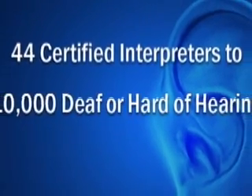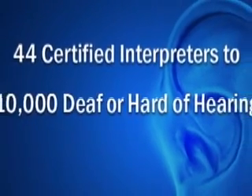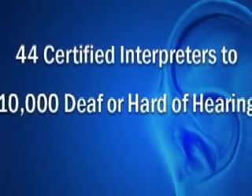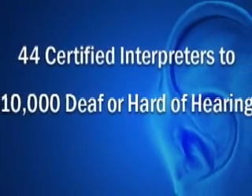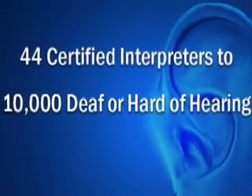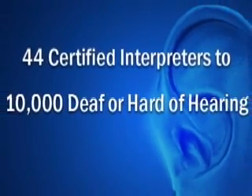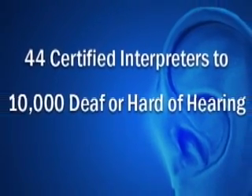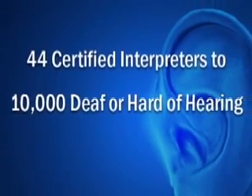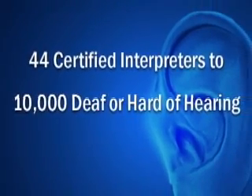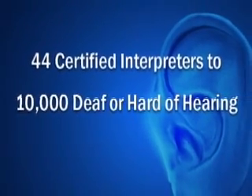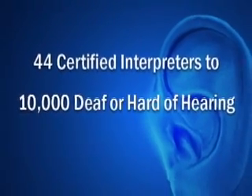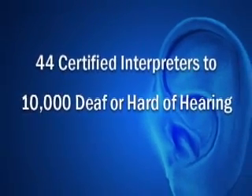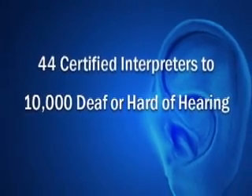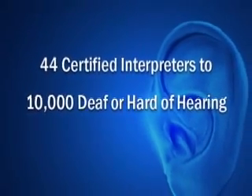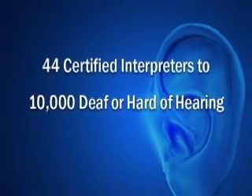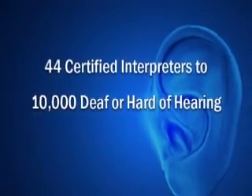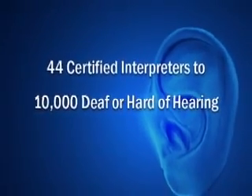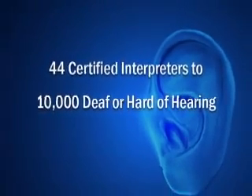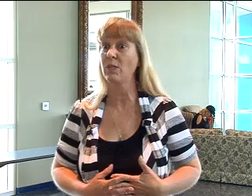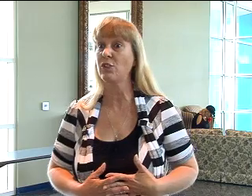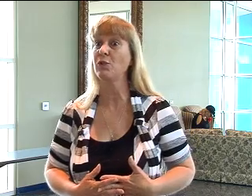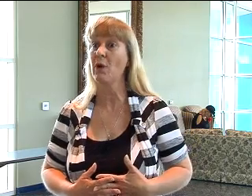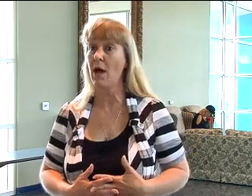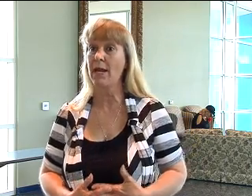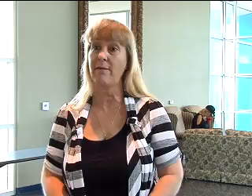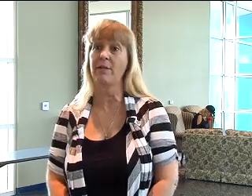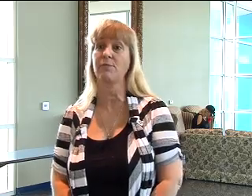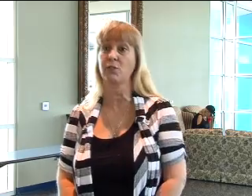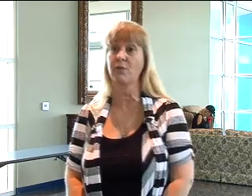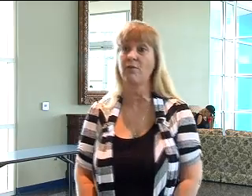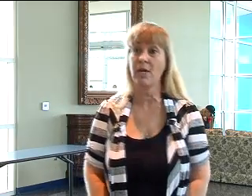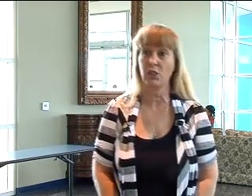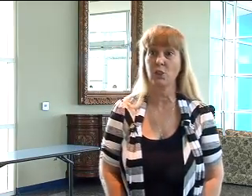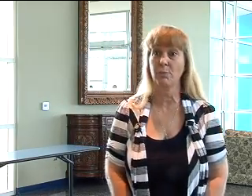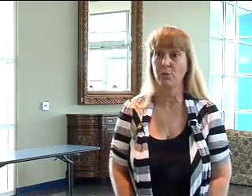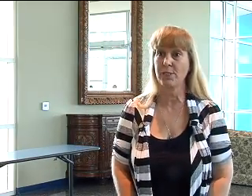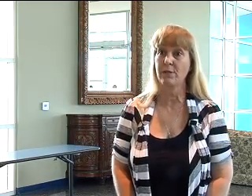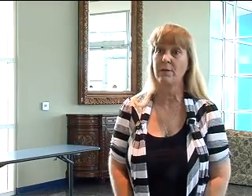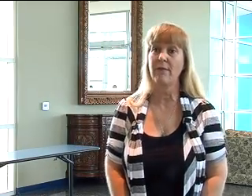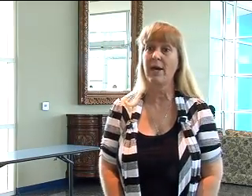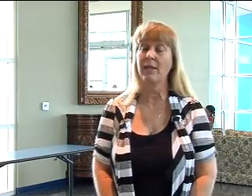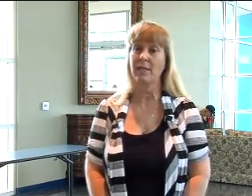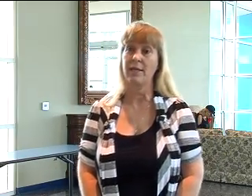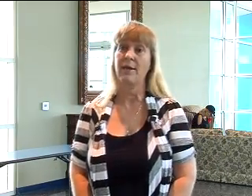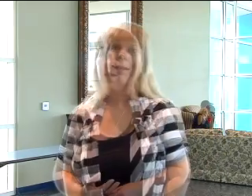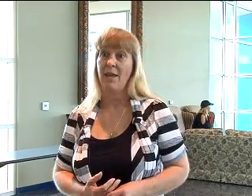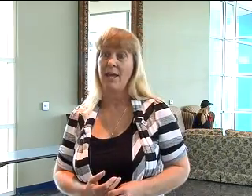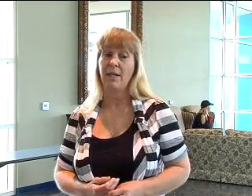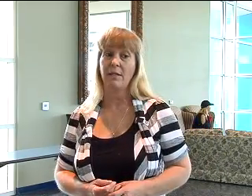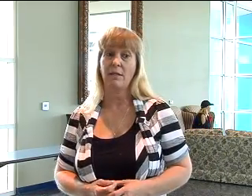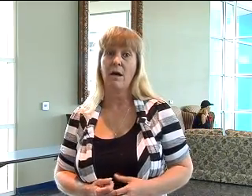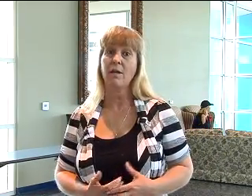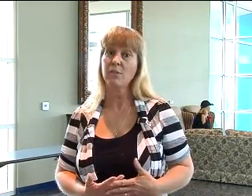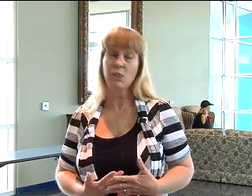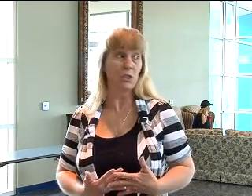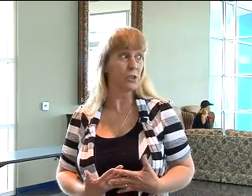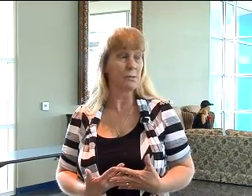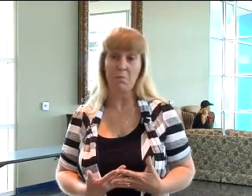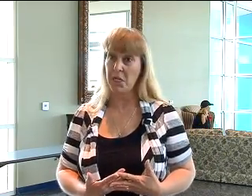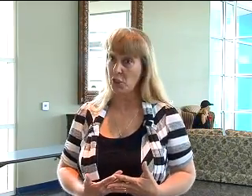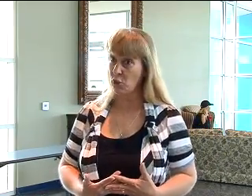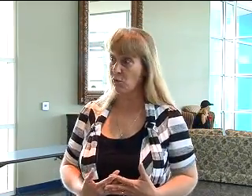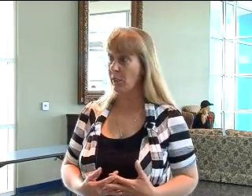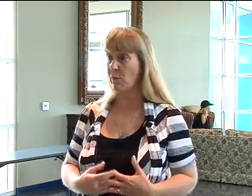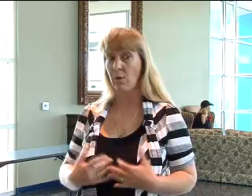who are either deaf or hard of hearing. We do not have enough certified interpreters here in the Valley. And a lot of the